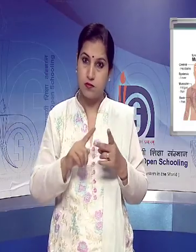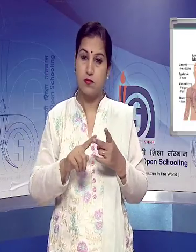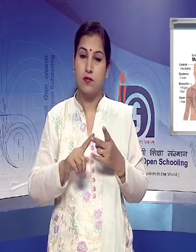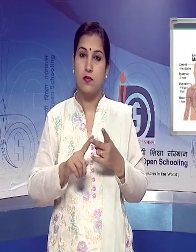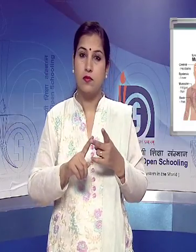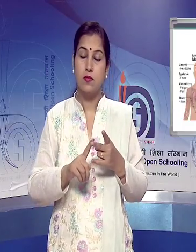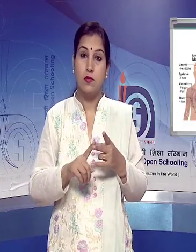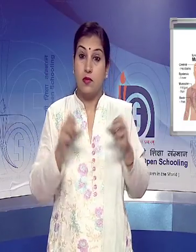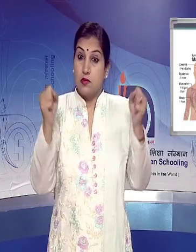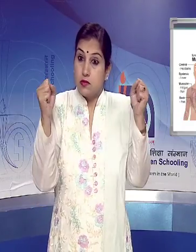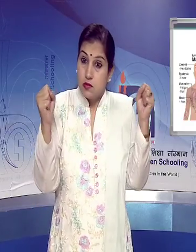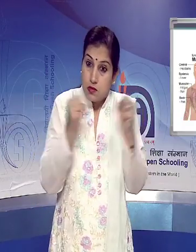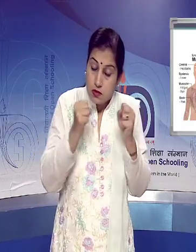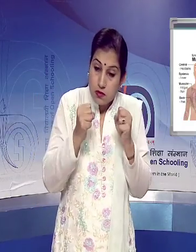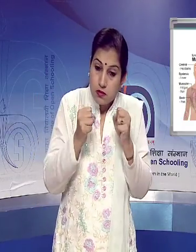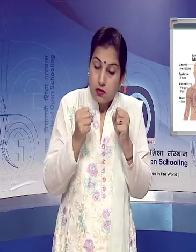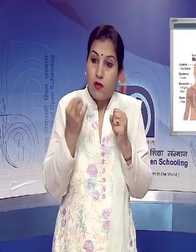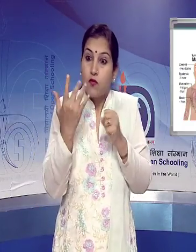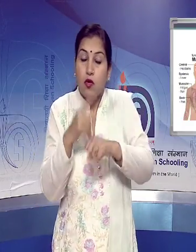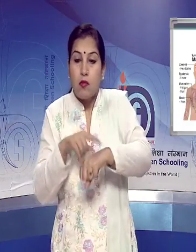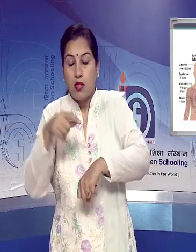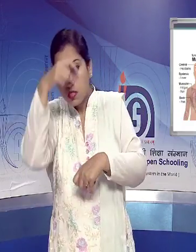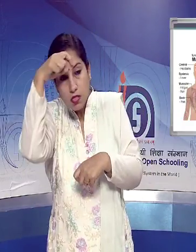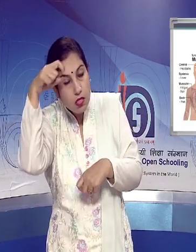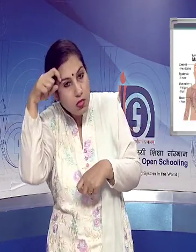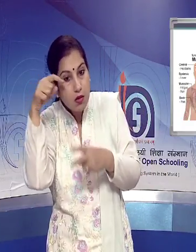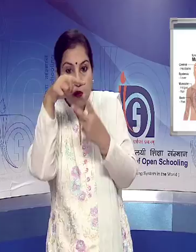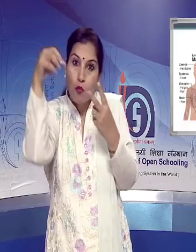alternating chill and perspiration,